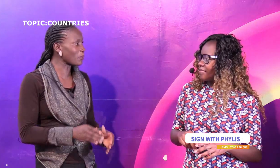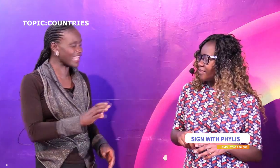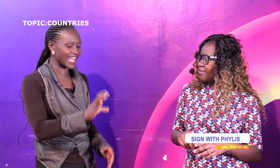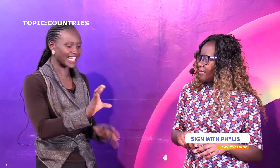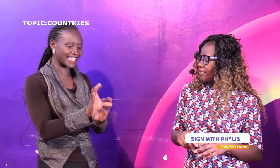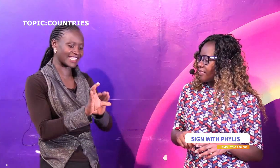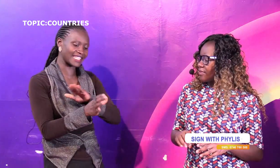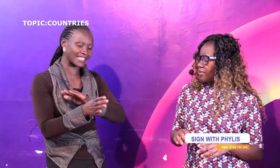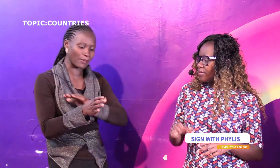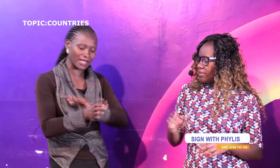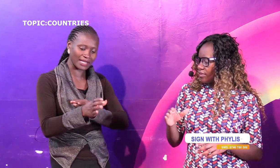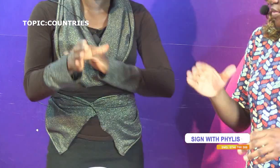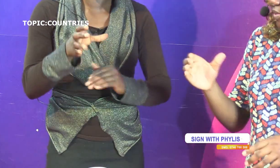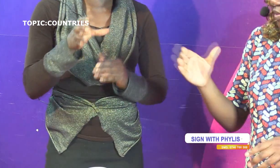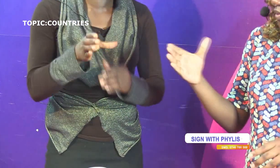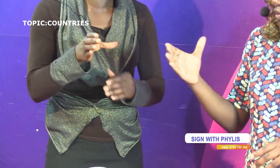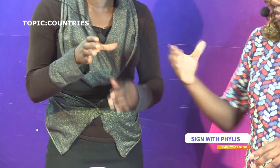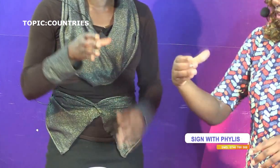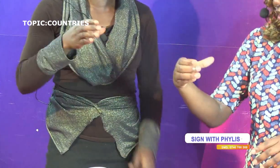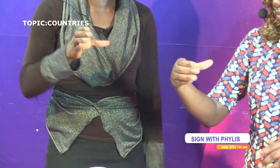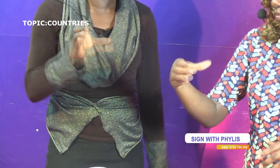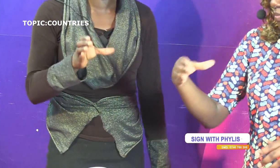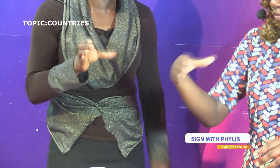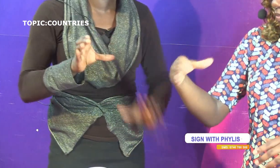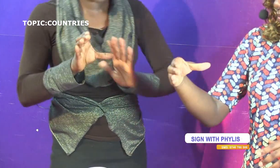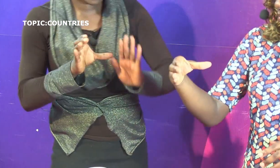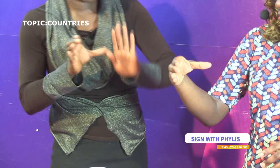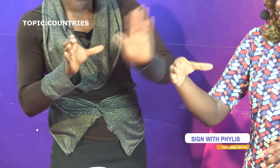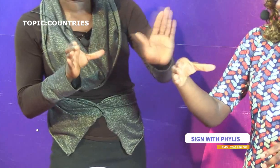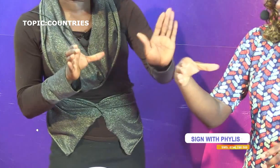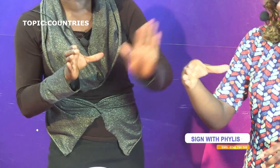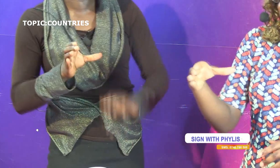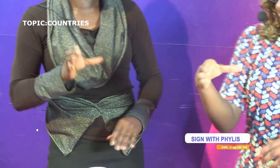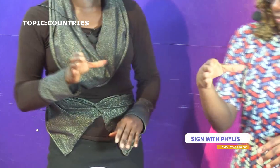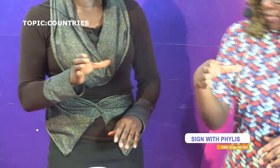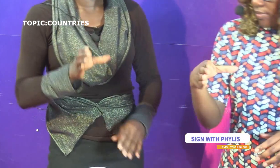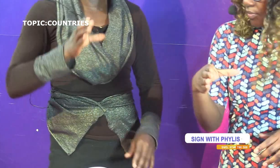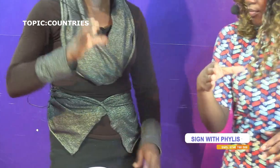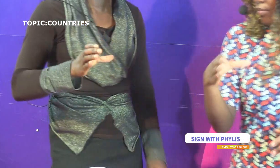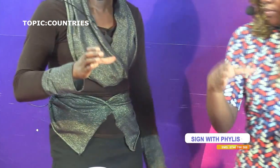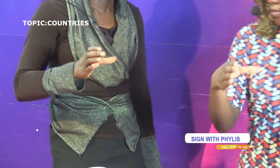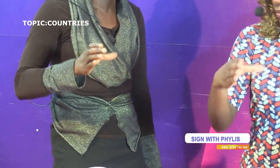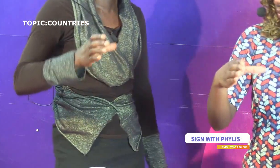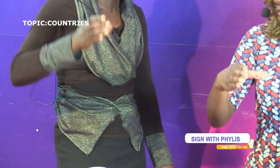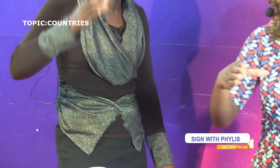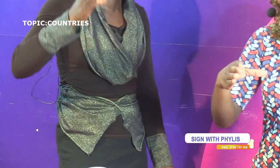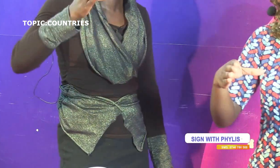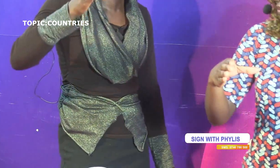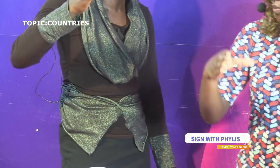letter C. This is a letter C. C. Like this, facing away from you. So you're just making a letter C, and you draw something going downward